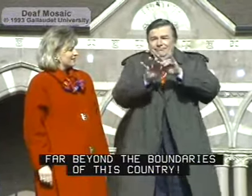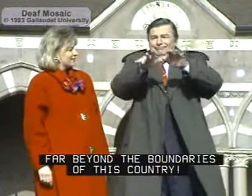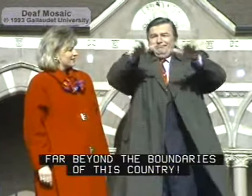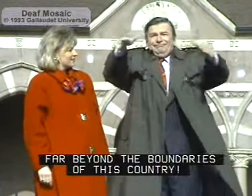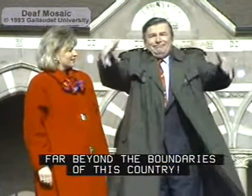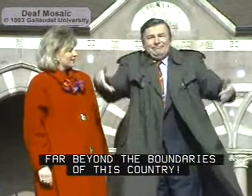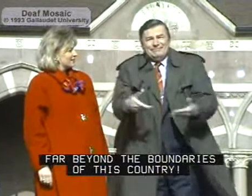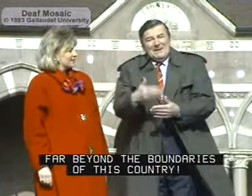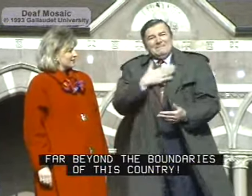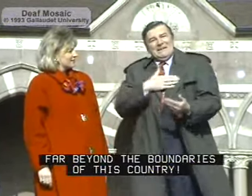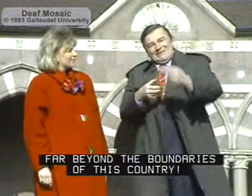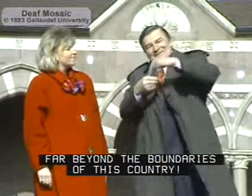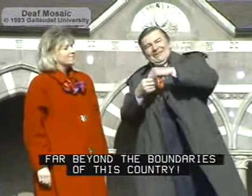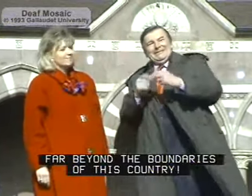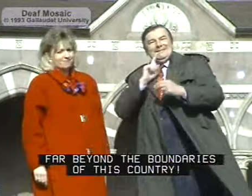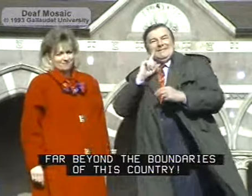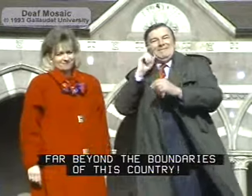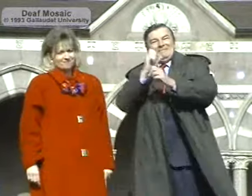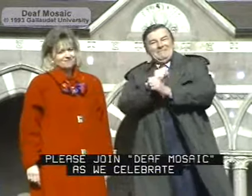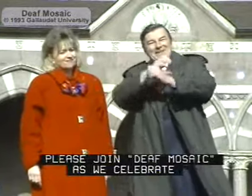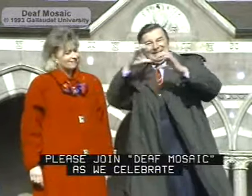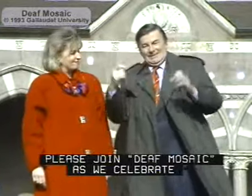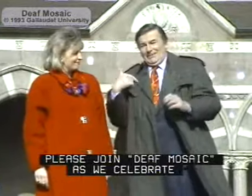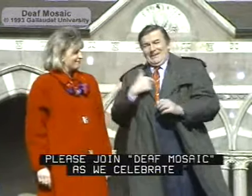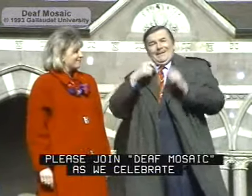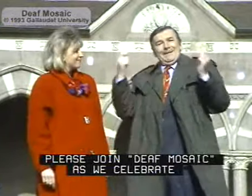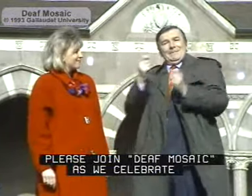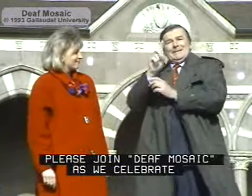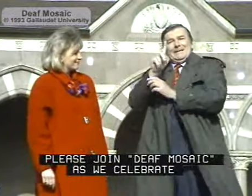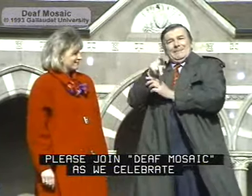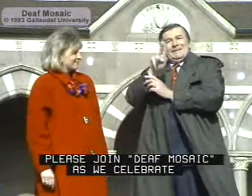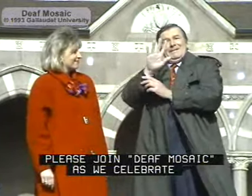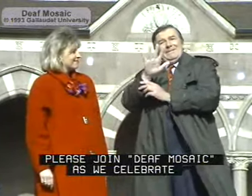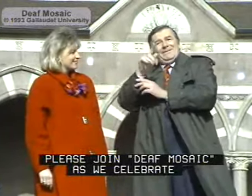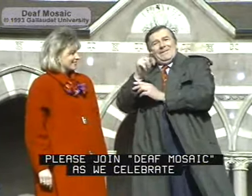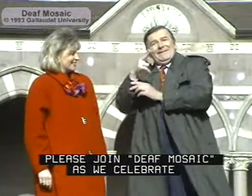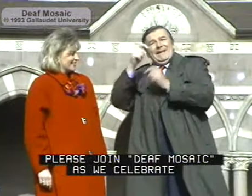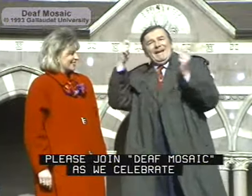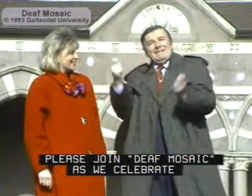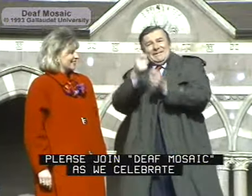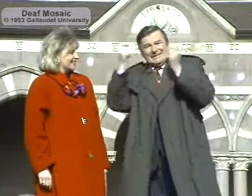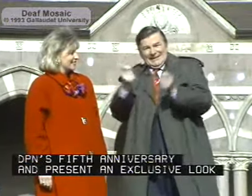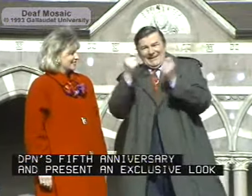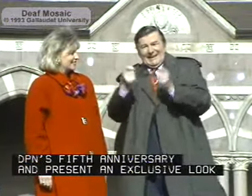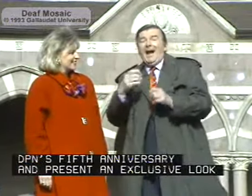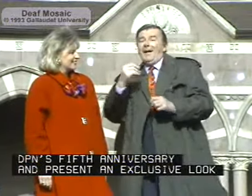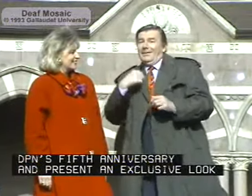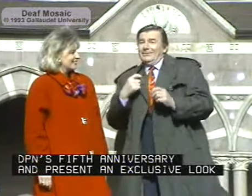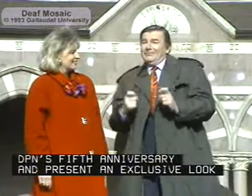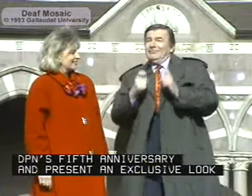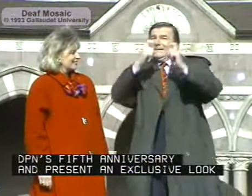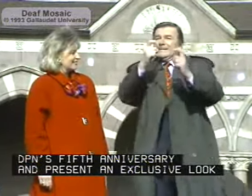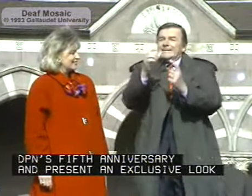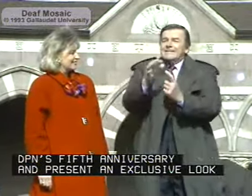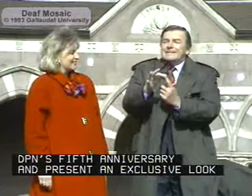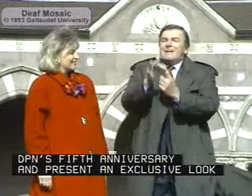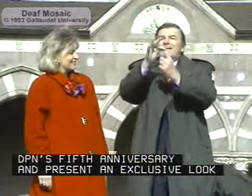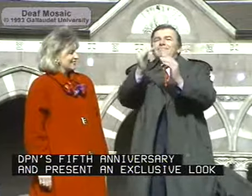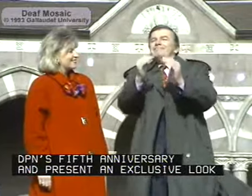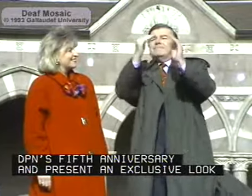beyond the boundaries of this country. Please join Deaf Mosaic as we celebrate DPN's 5th anniversary and present